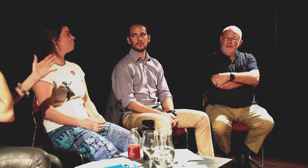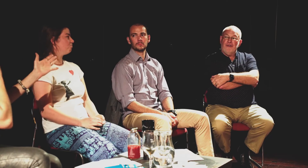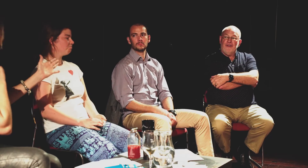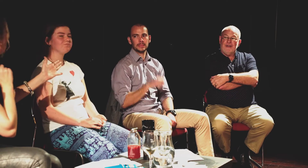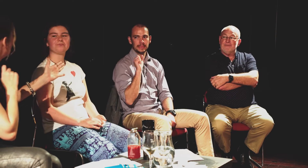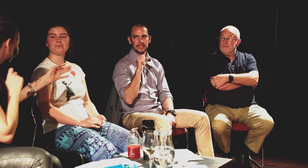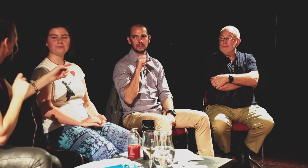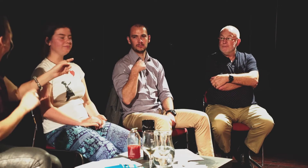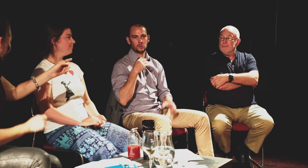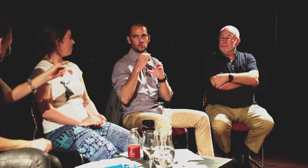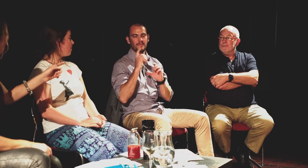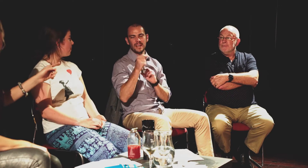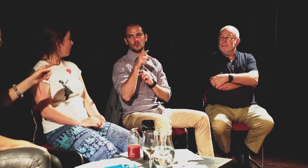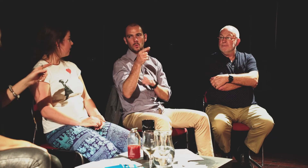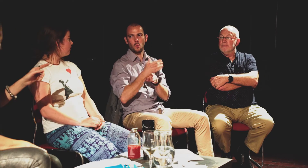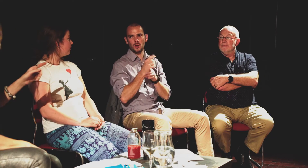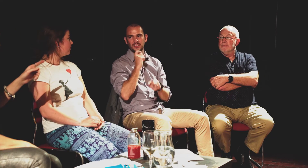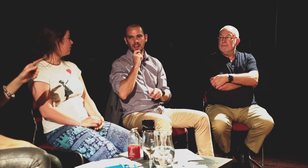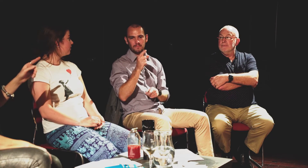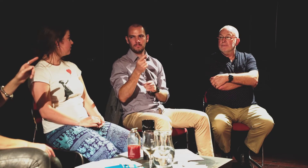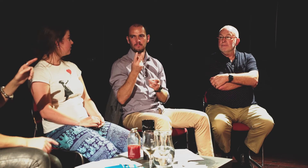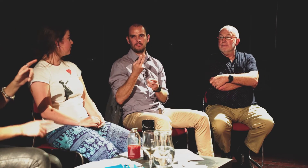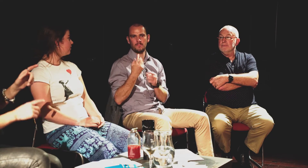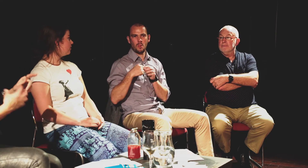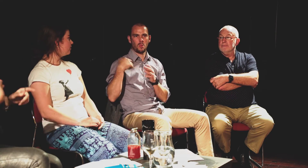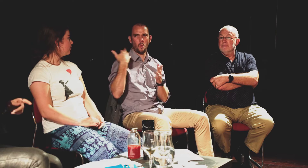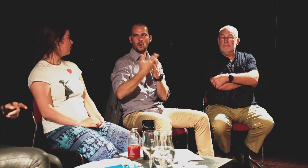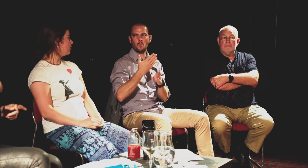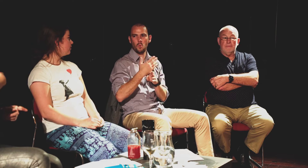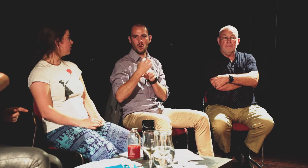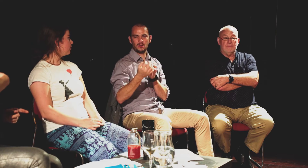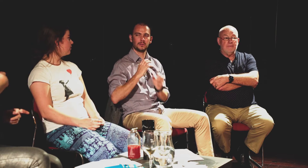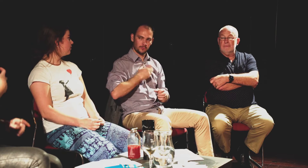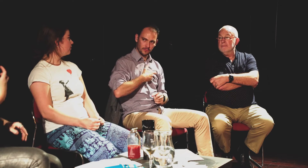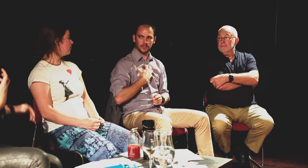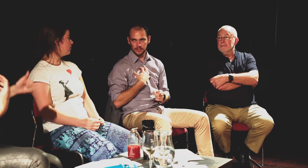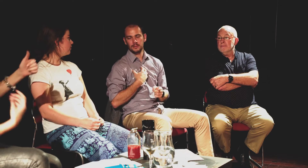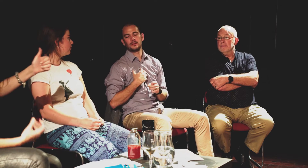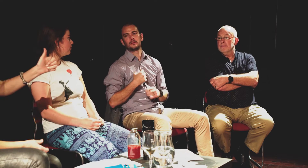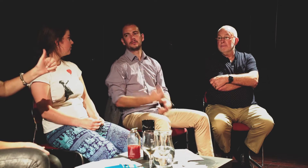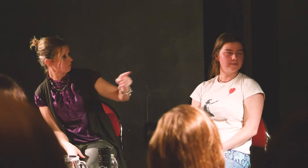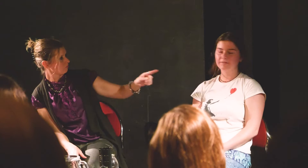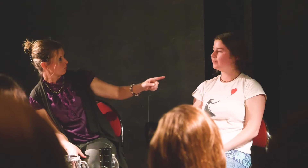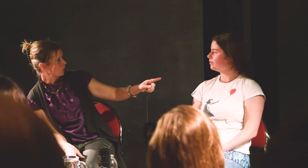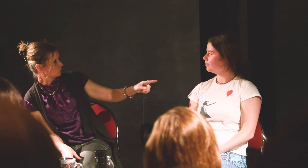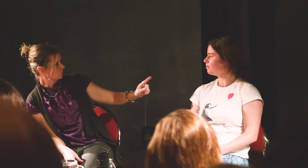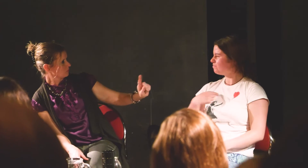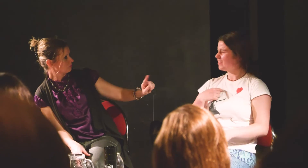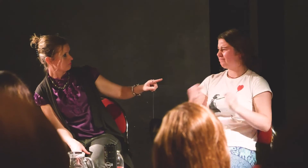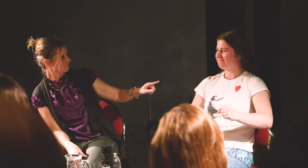voice off, but if I'm talking to hearing people at school, I have my voice on. For me, I speak just to communicate quicker with work staff, but I can adapt as well to